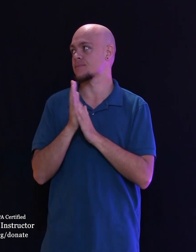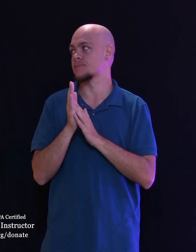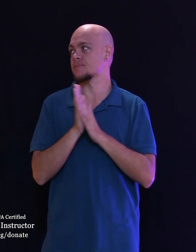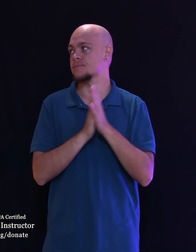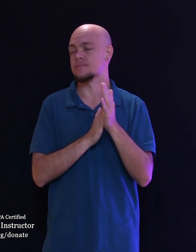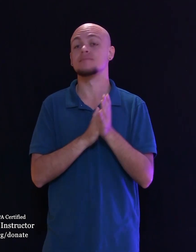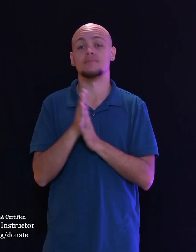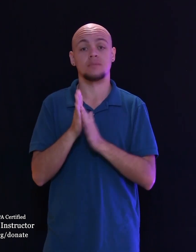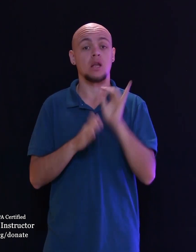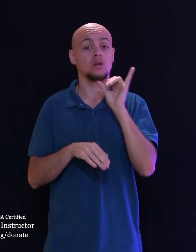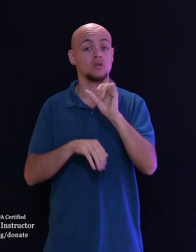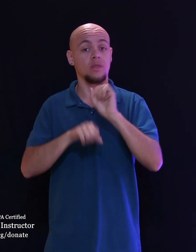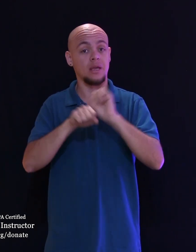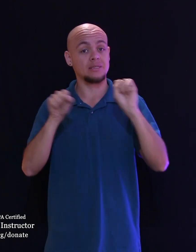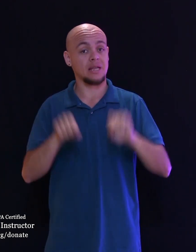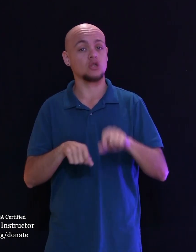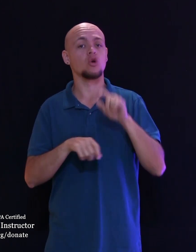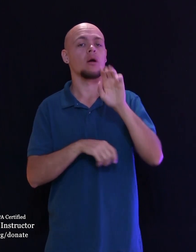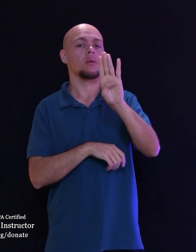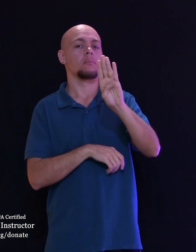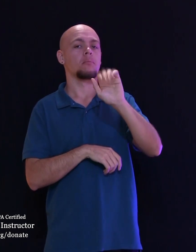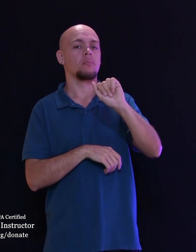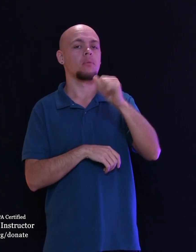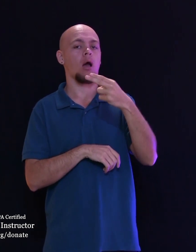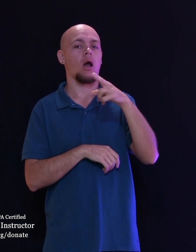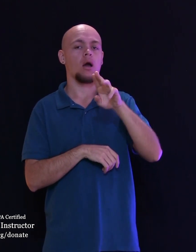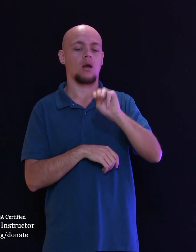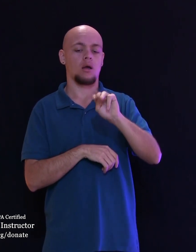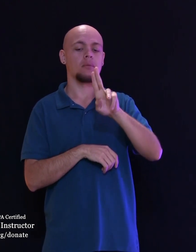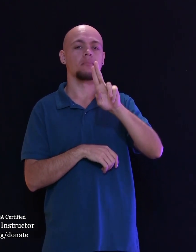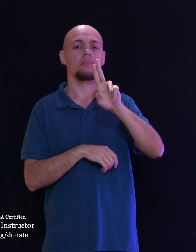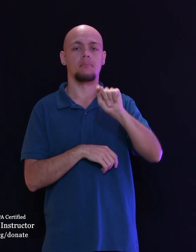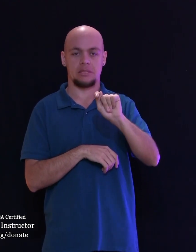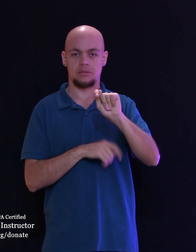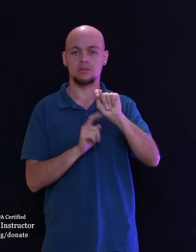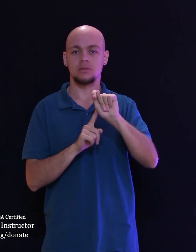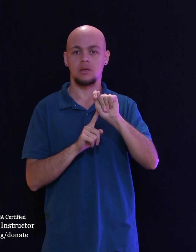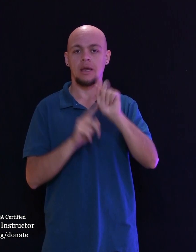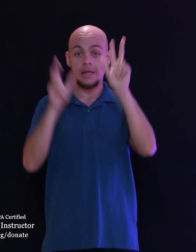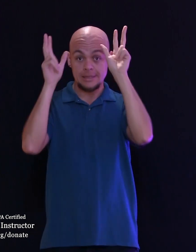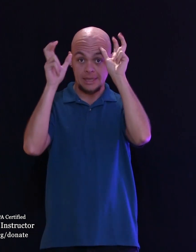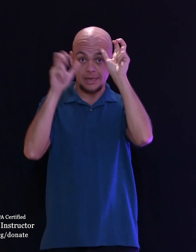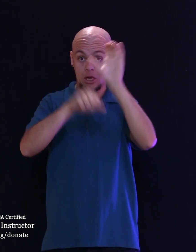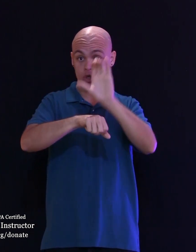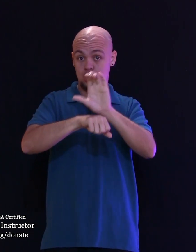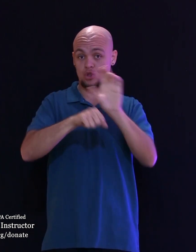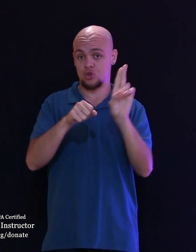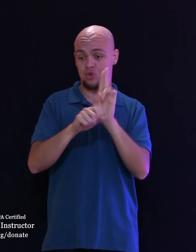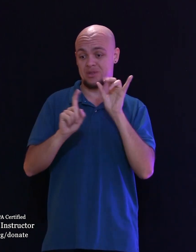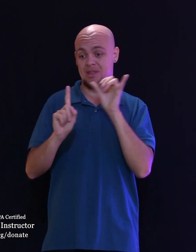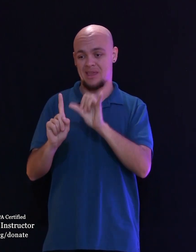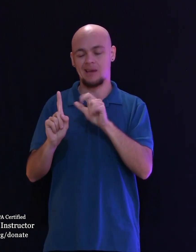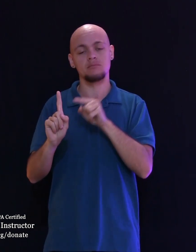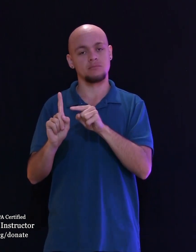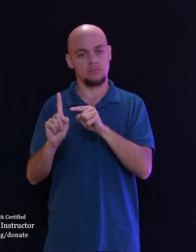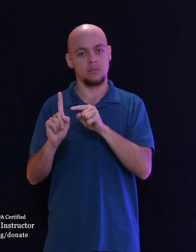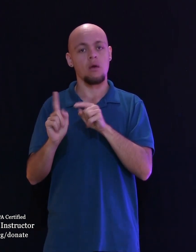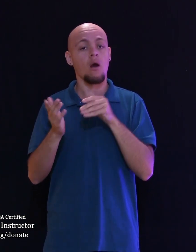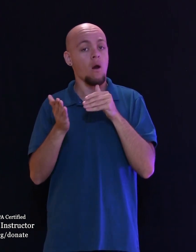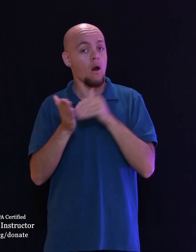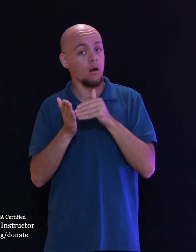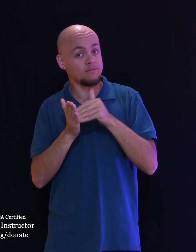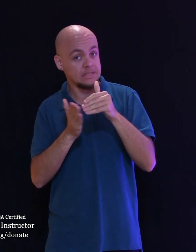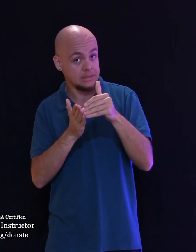That's a statue of Bahamut. It's used by the Satanic Church. And they